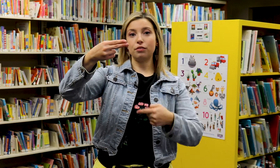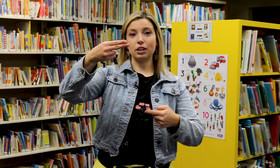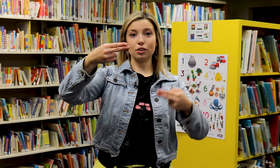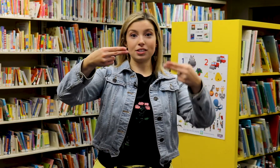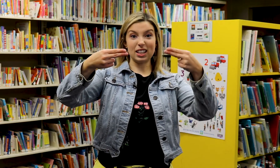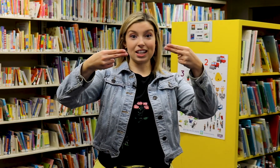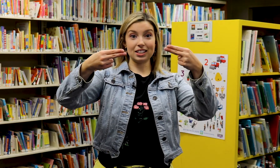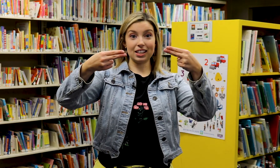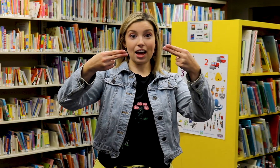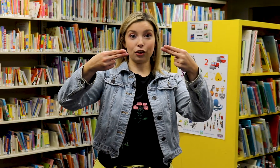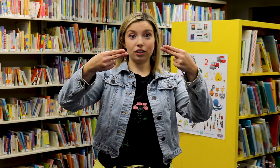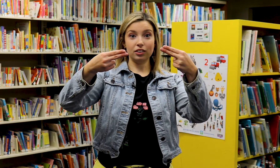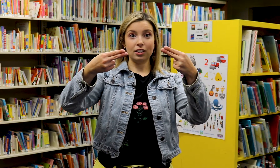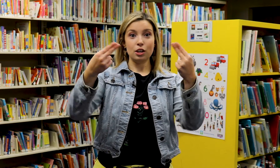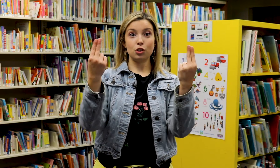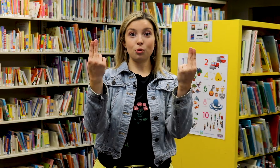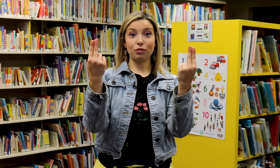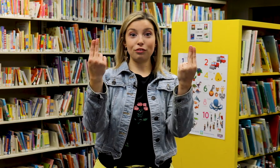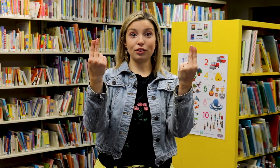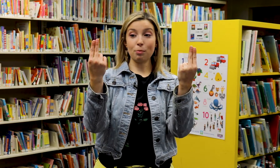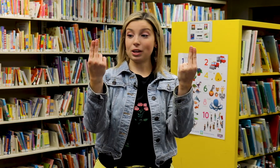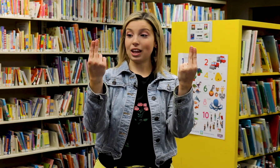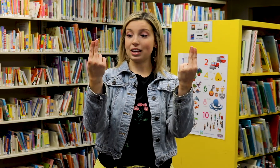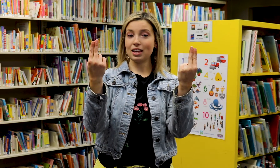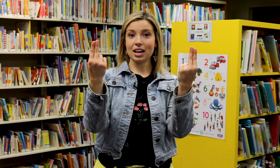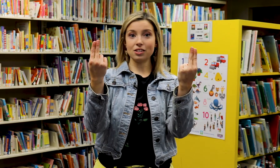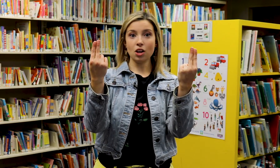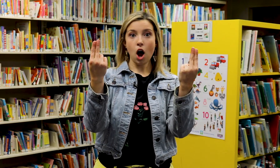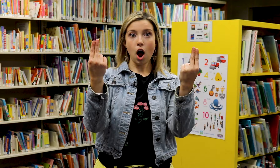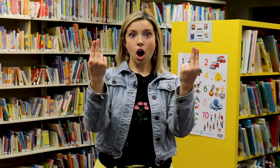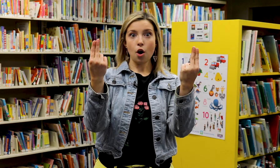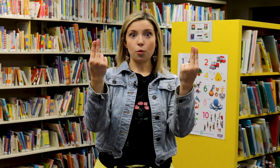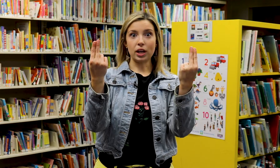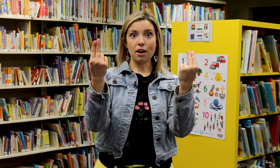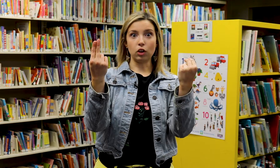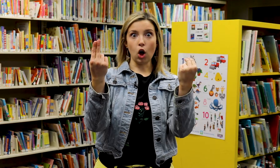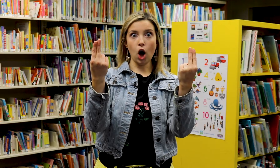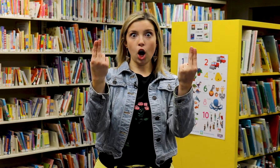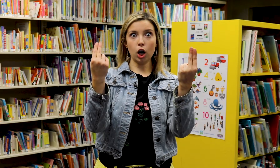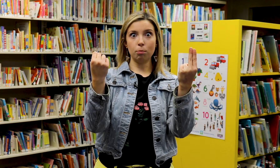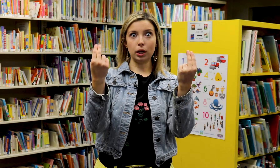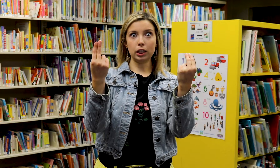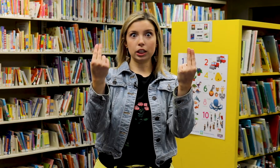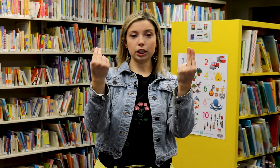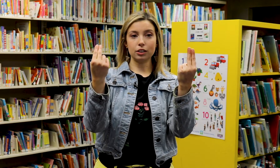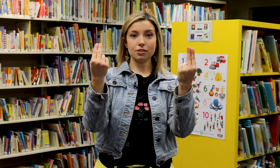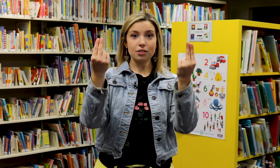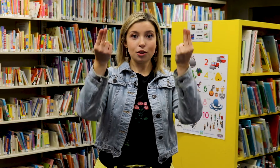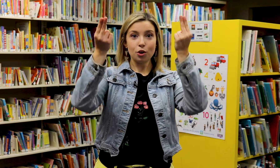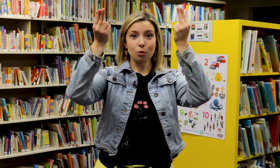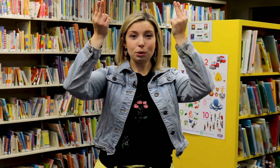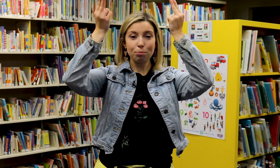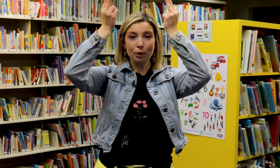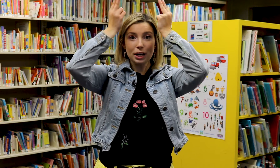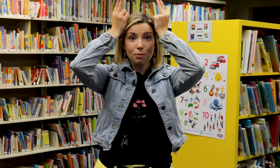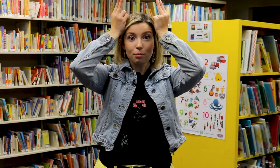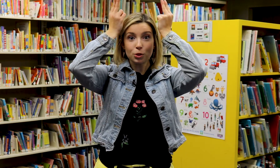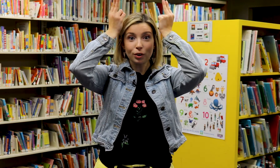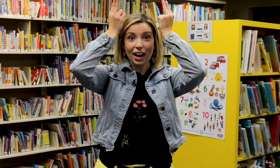finger sticking together. So if we flip it like this, we have long bunny ears. We bring them up to our